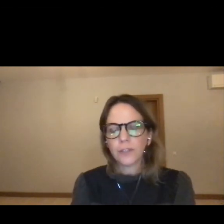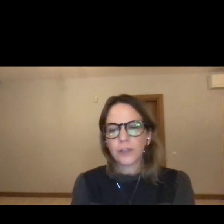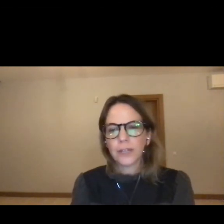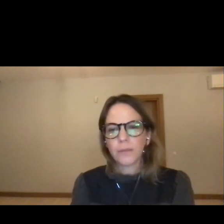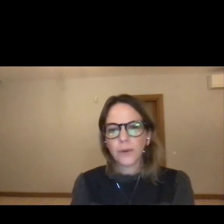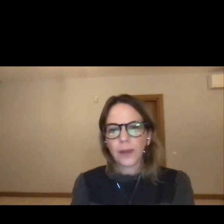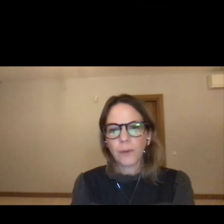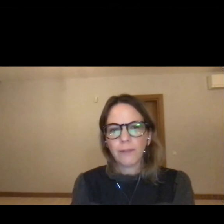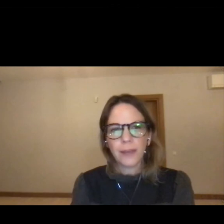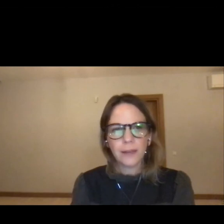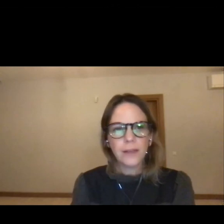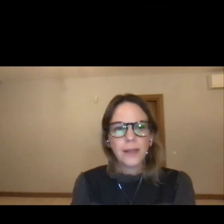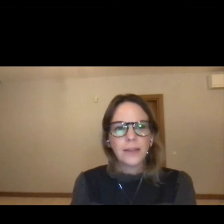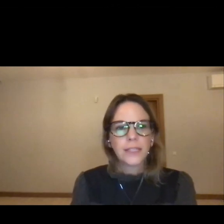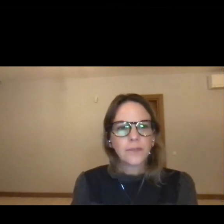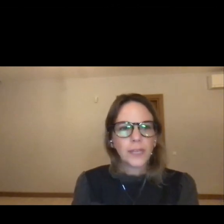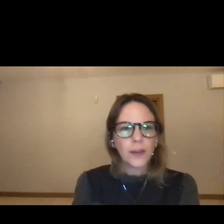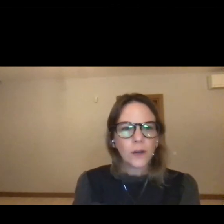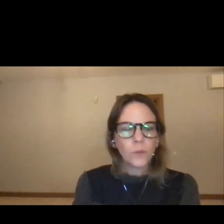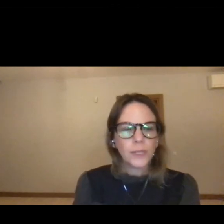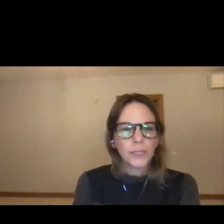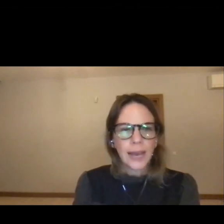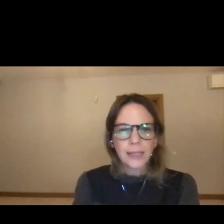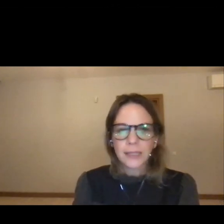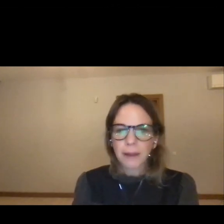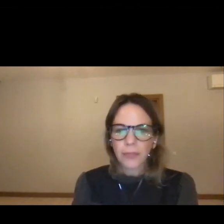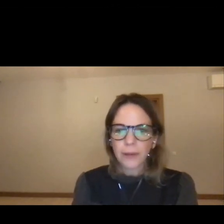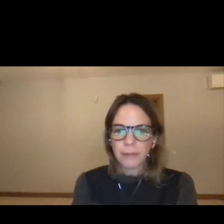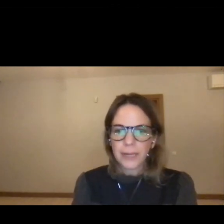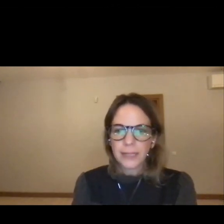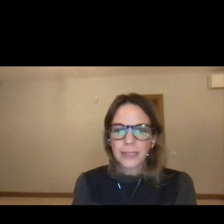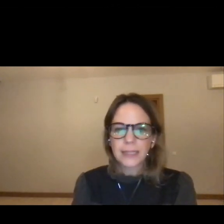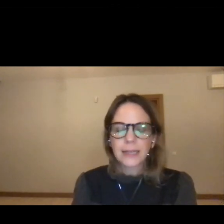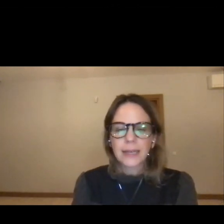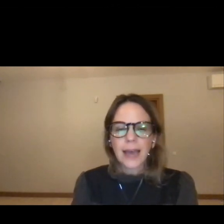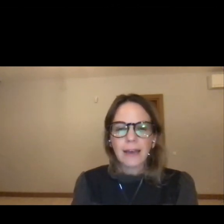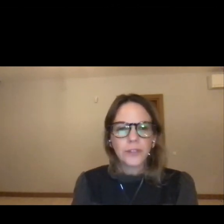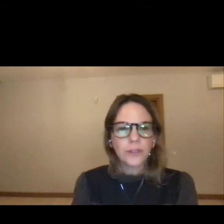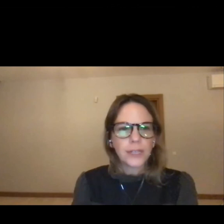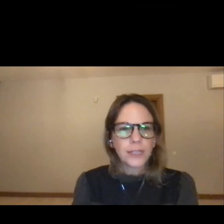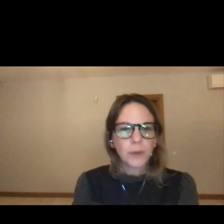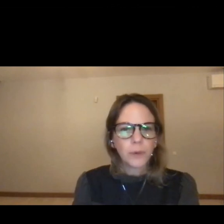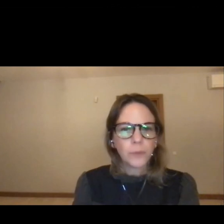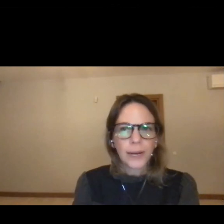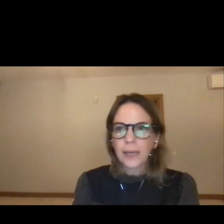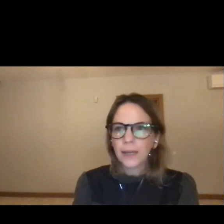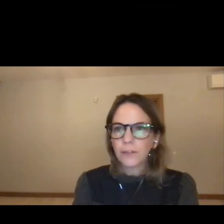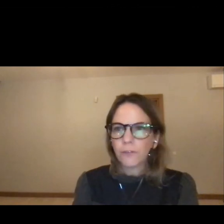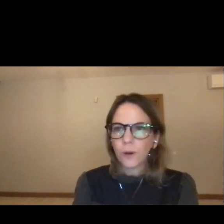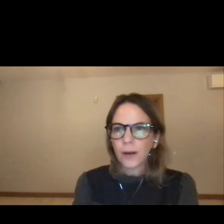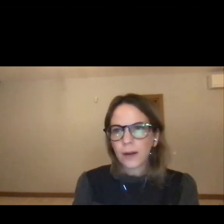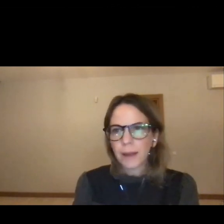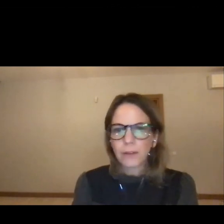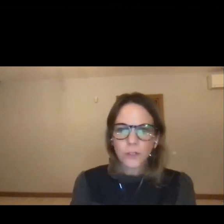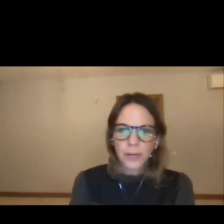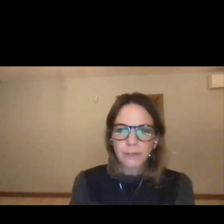Chief Curator, both at Wave Hill. This video will last about 3 minutes. After this, we will break